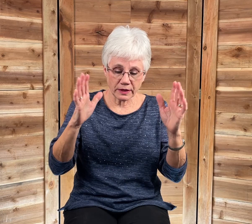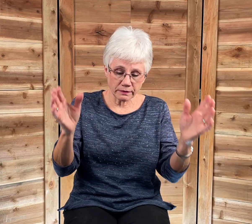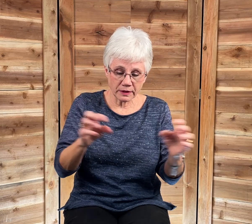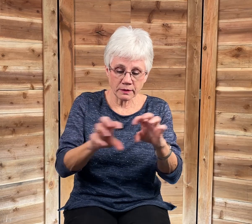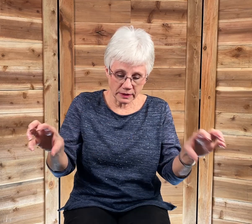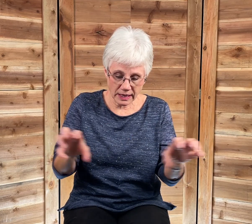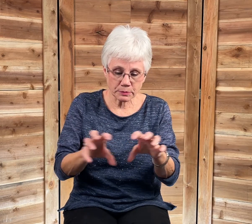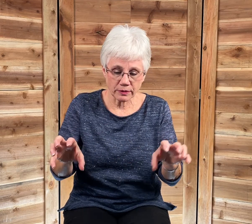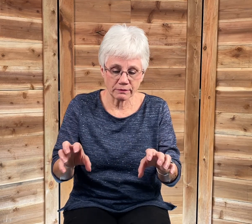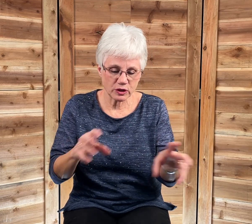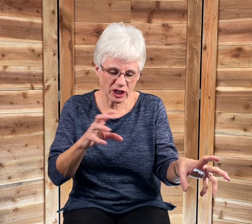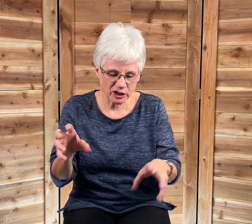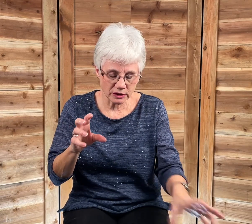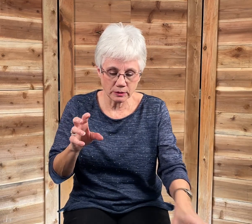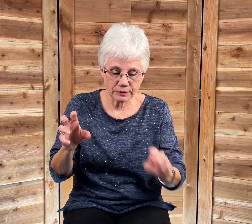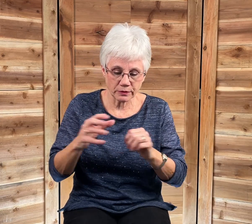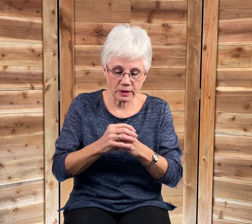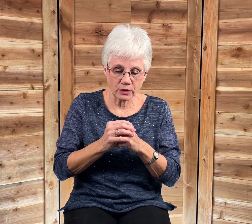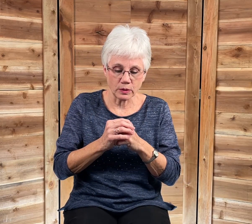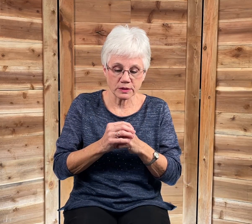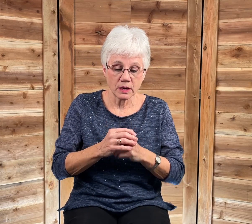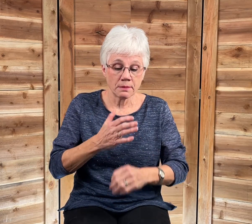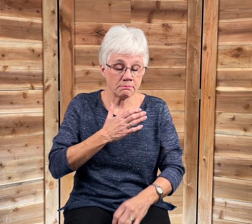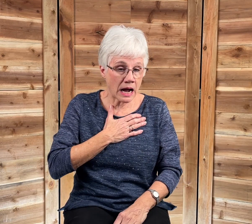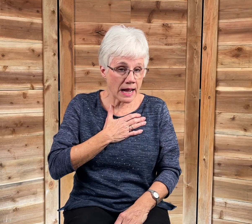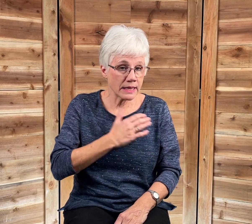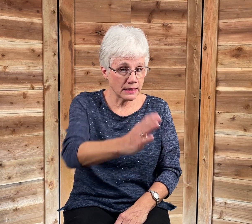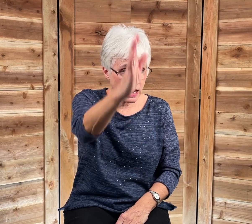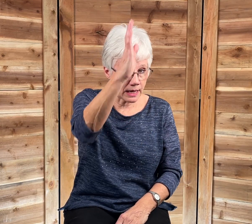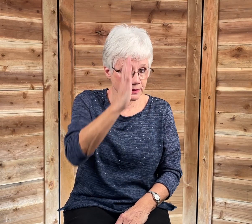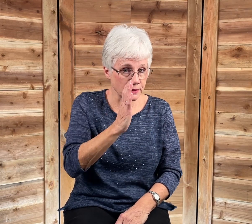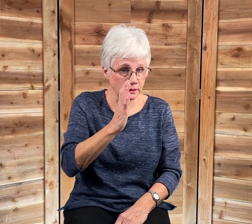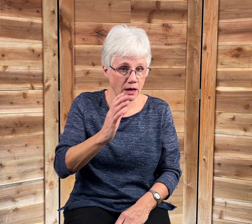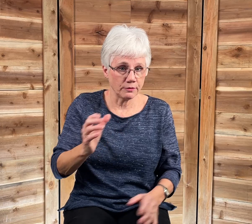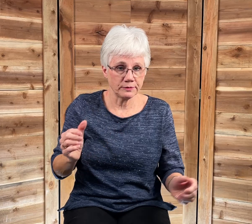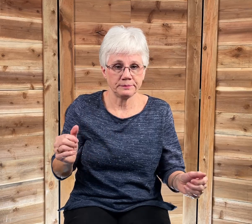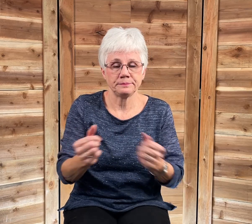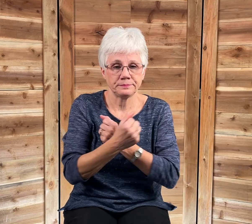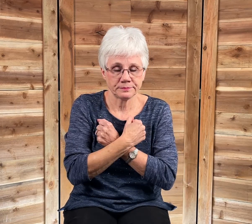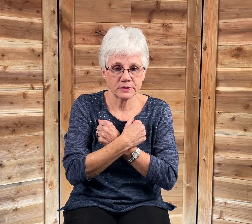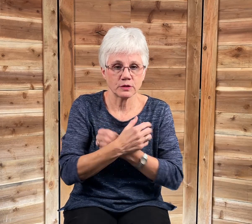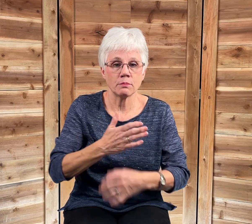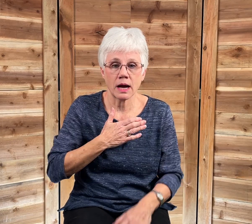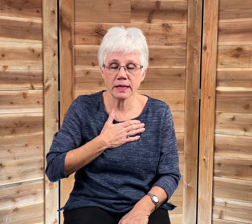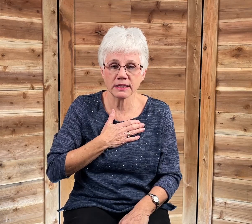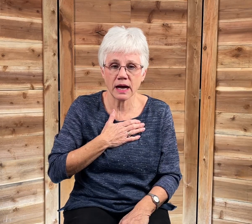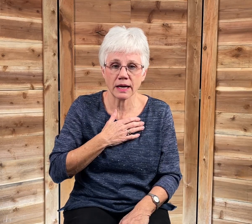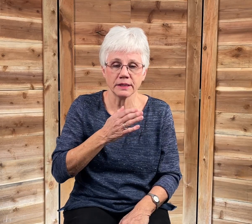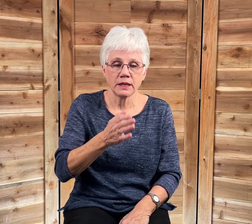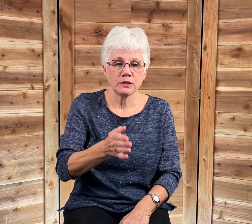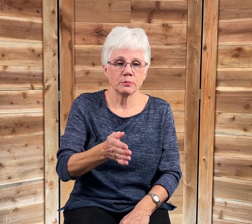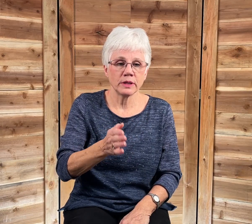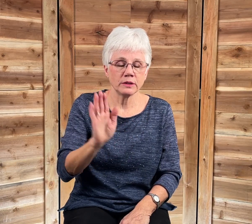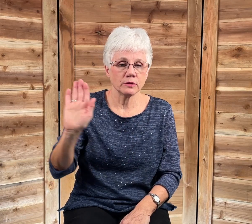say, then the last part of that verse changes a little bit from the other ones. My God's love. So my